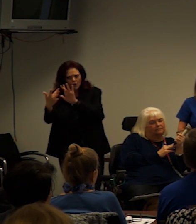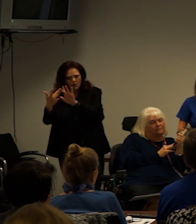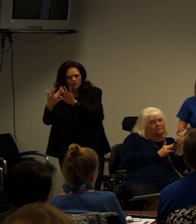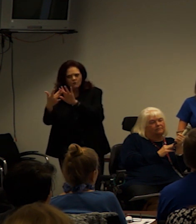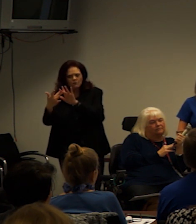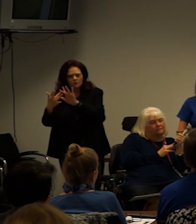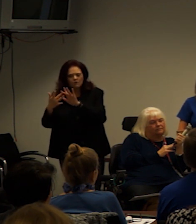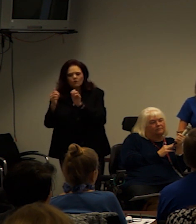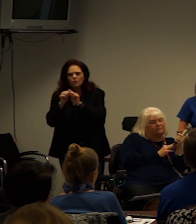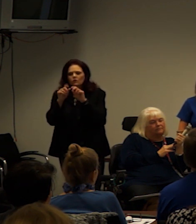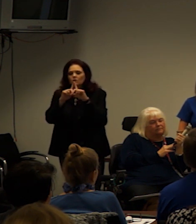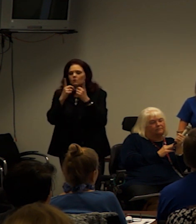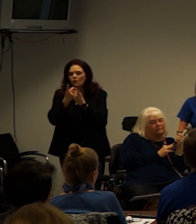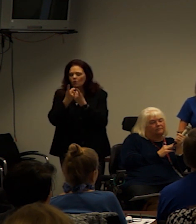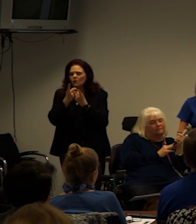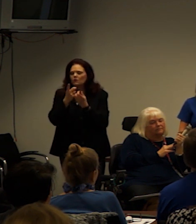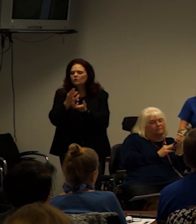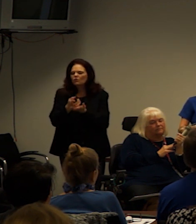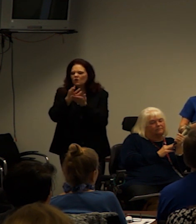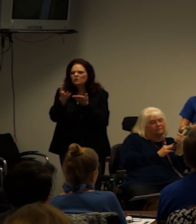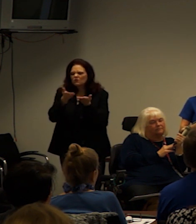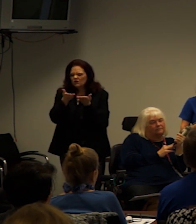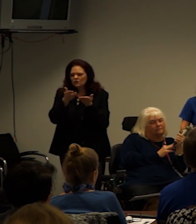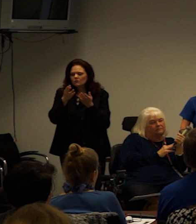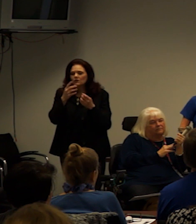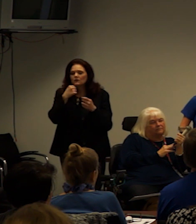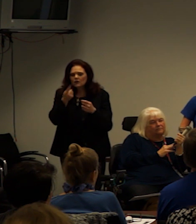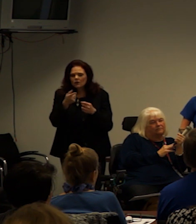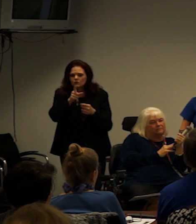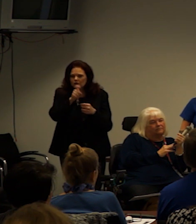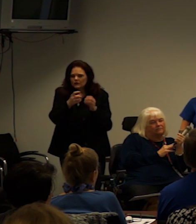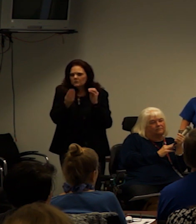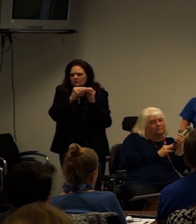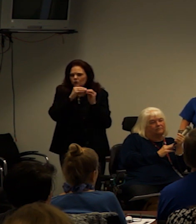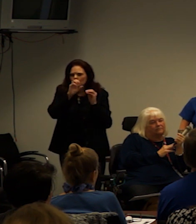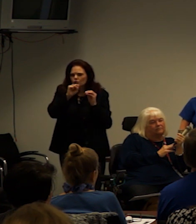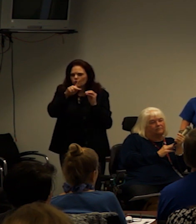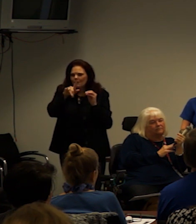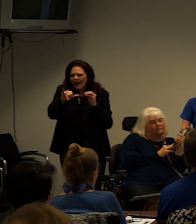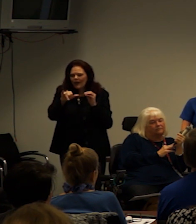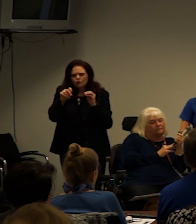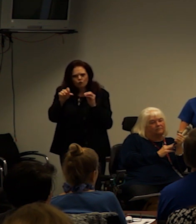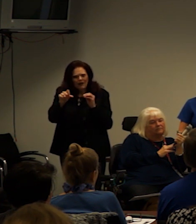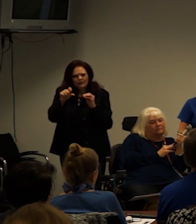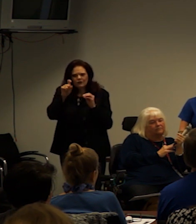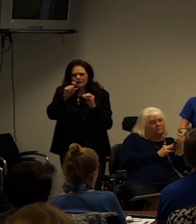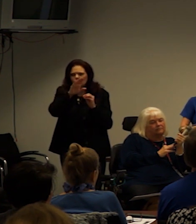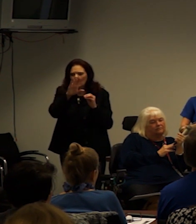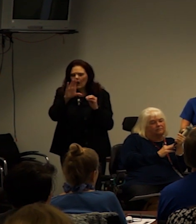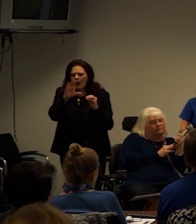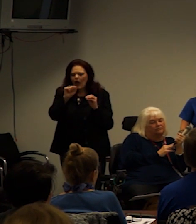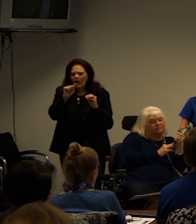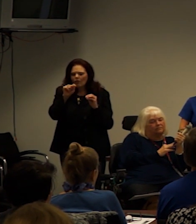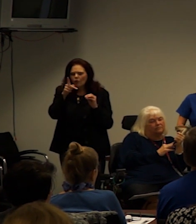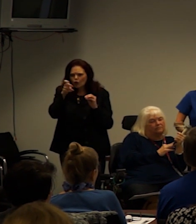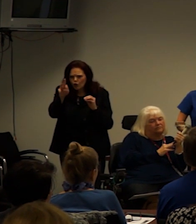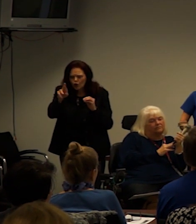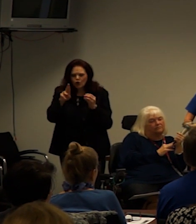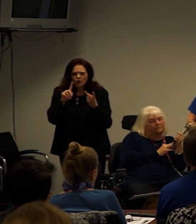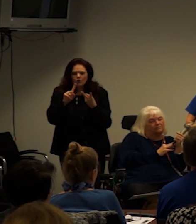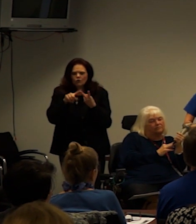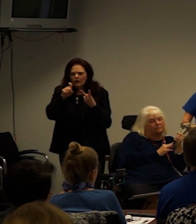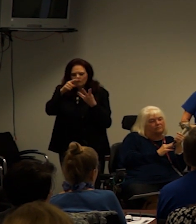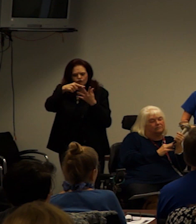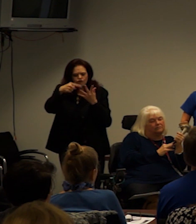manager with the Department of Rehab Services and say, she needs some more supplies pretty quick. She needs her catheters, and she needs this and this and